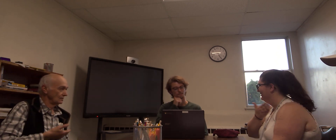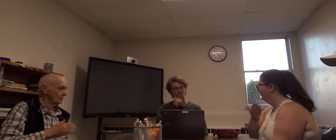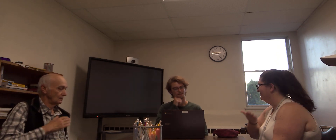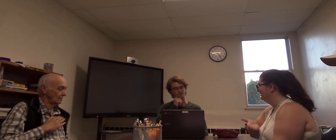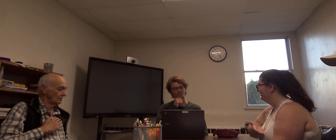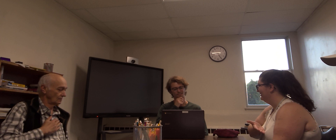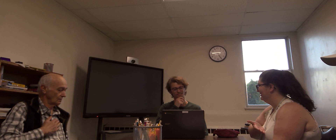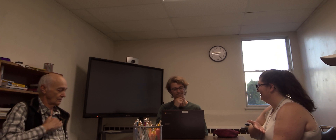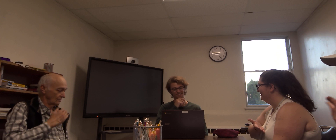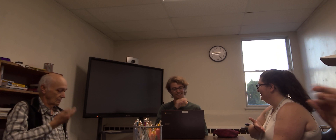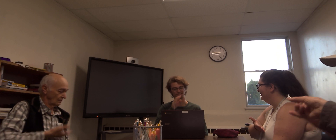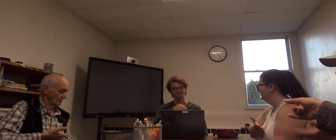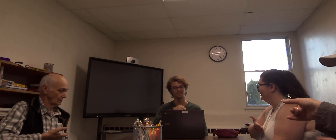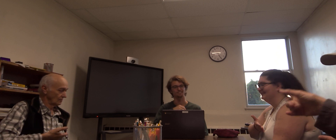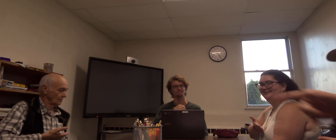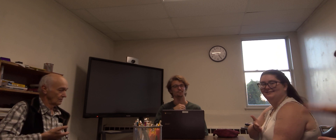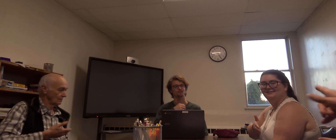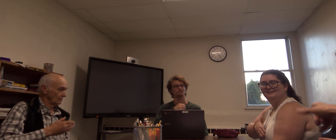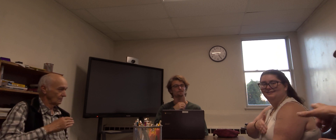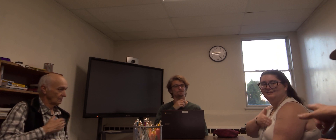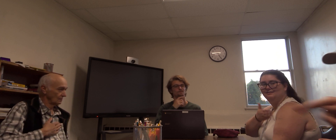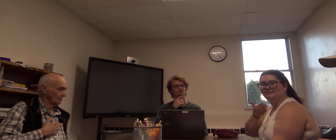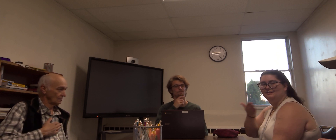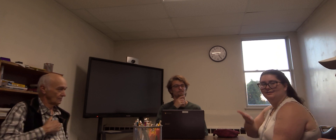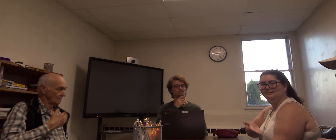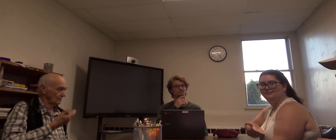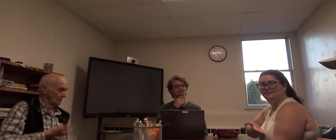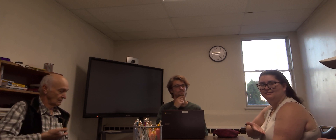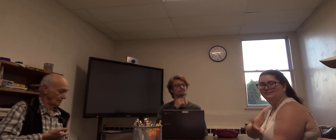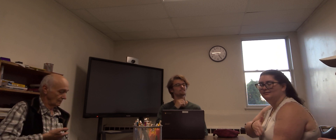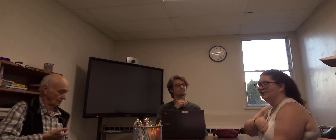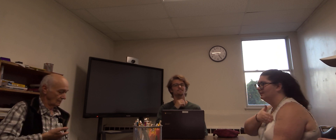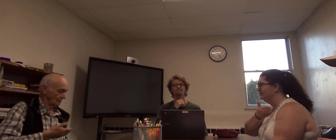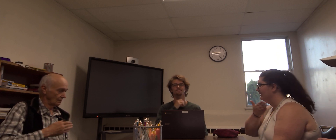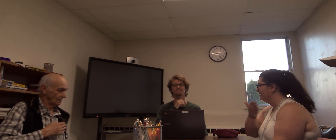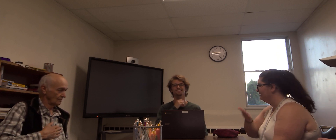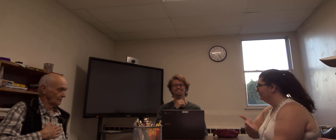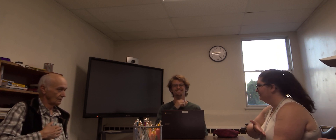I want to think of like That's an English perfect. analog. Wait, that was perfect. This? Yes. Yep. Check it out.